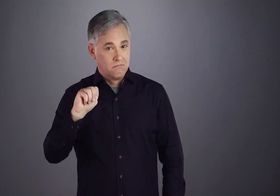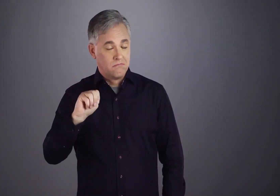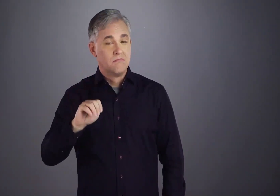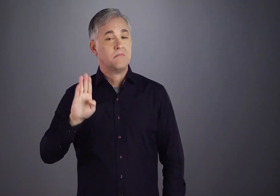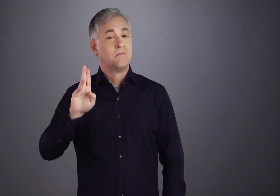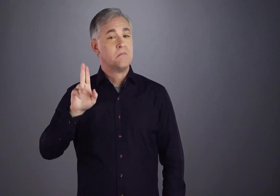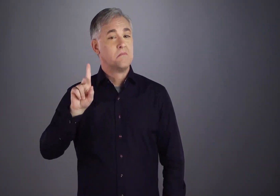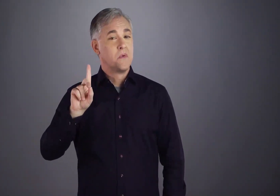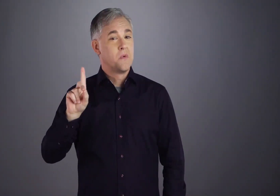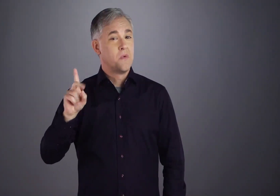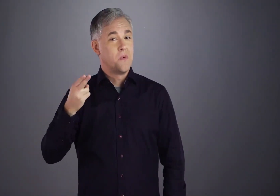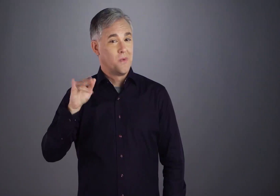Buddhists.